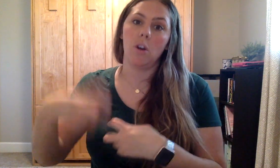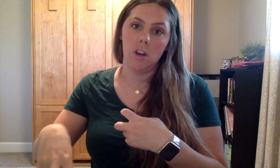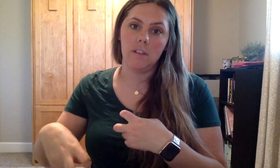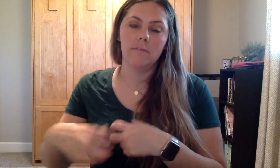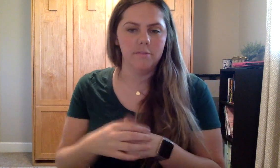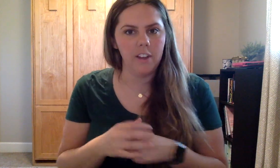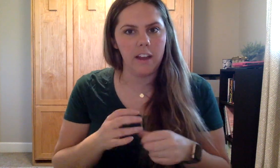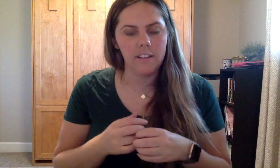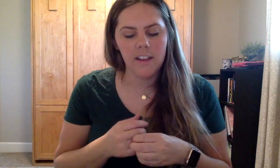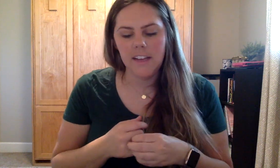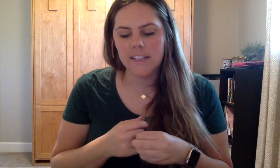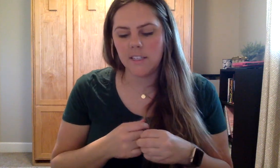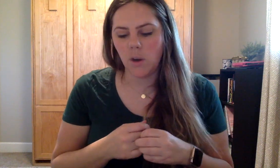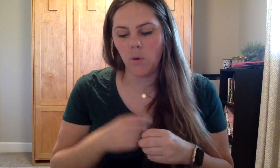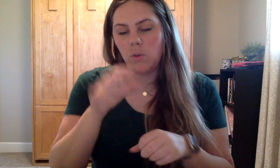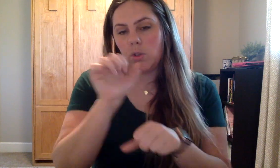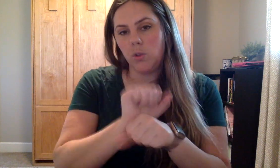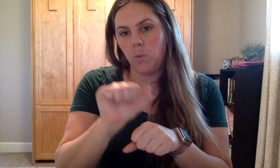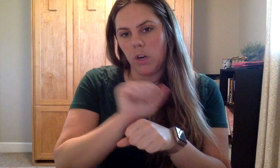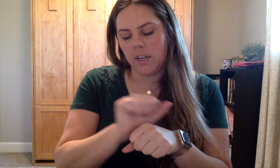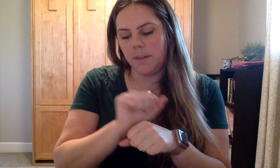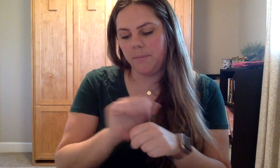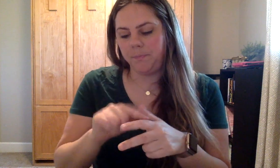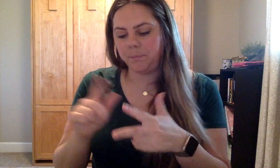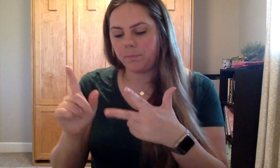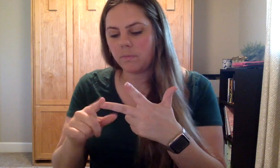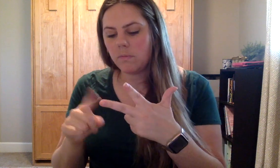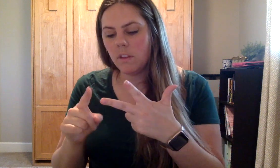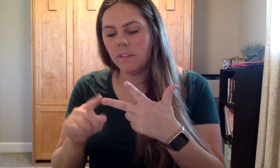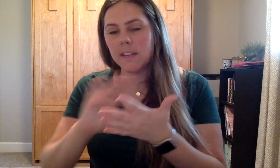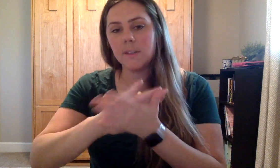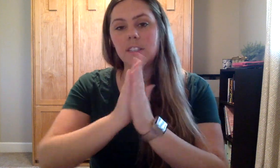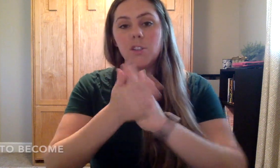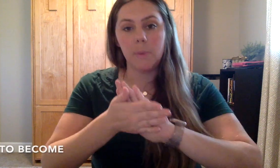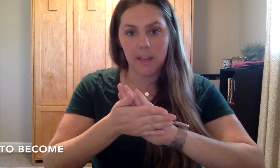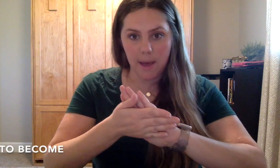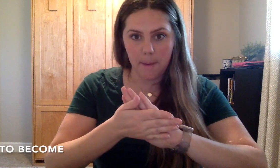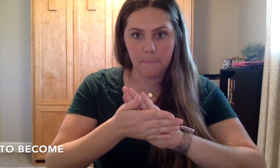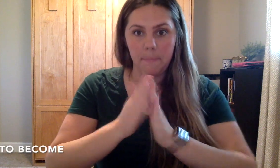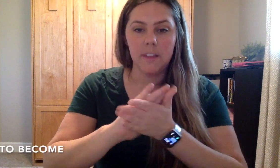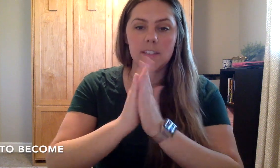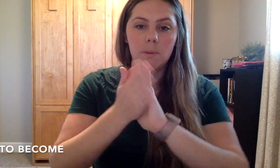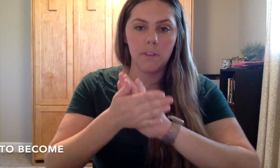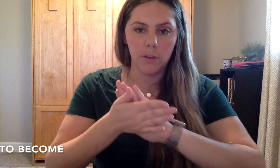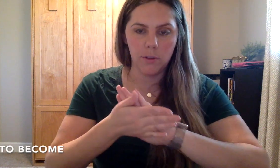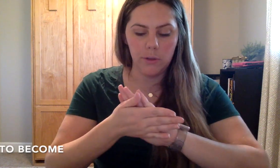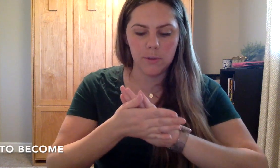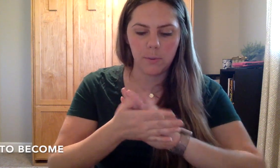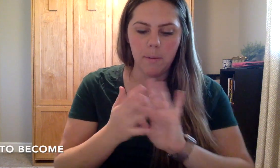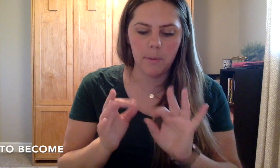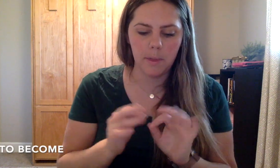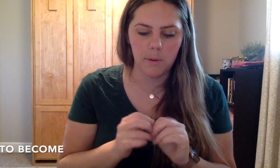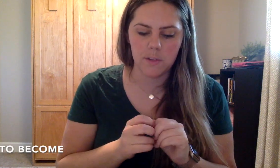hard, right? So to work. Last one is to become. This is the one that you'll use probably the most